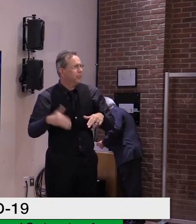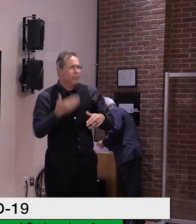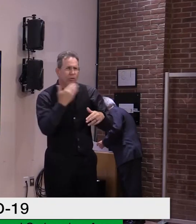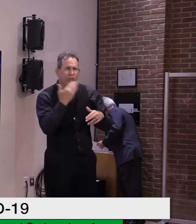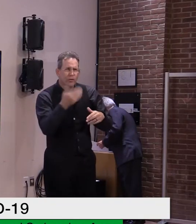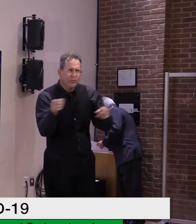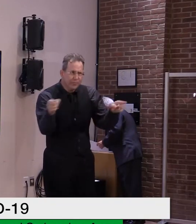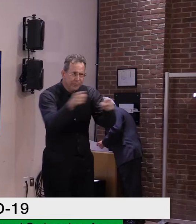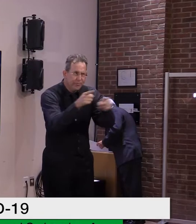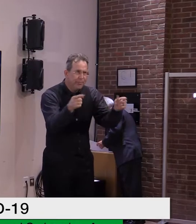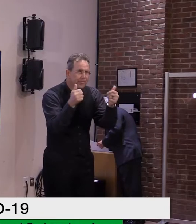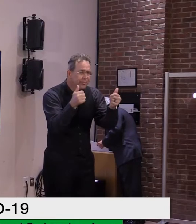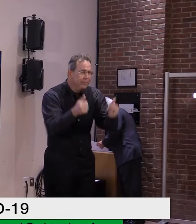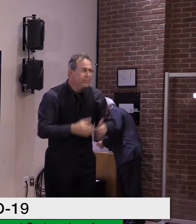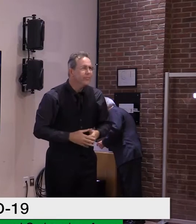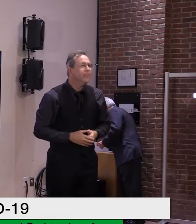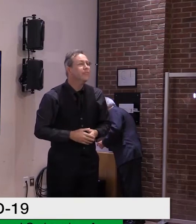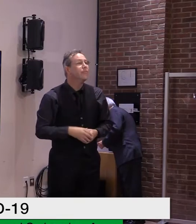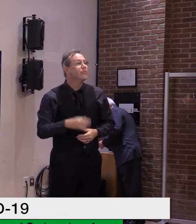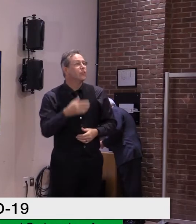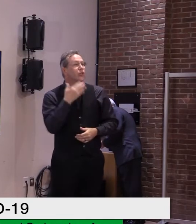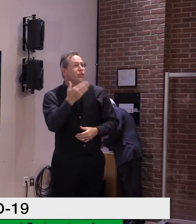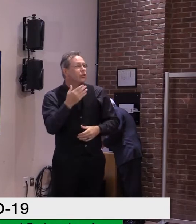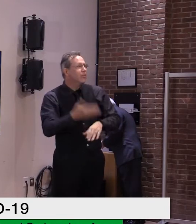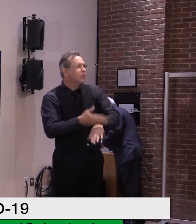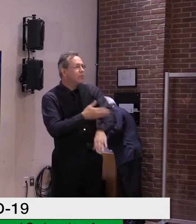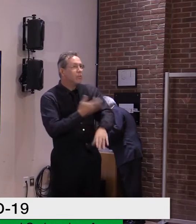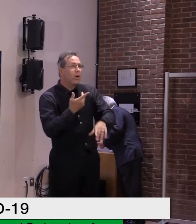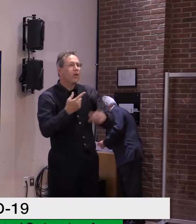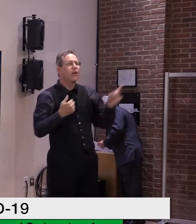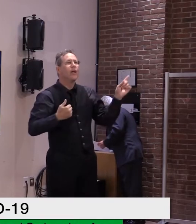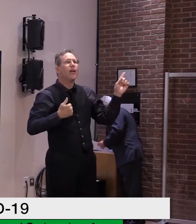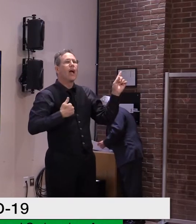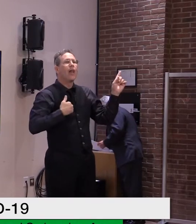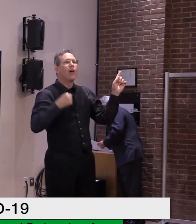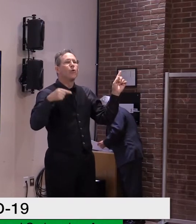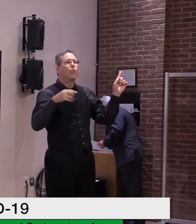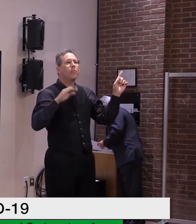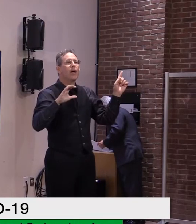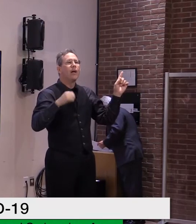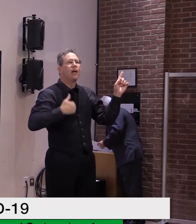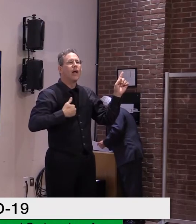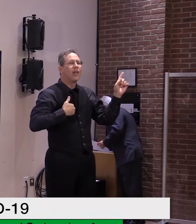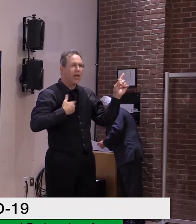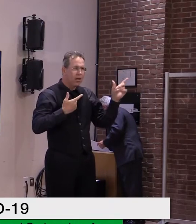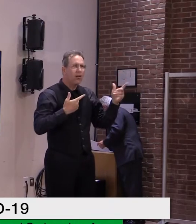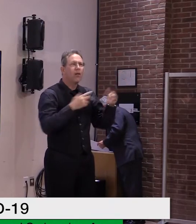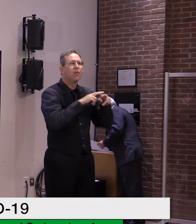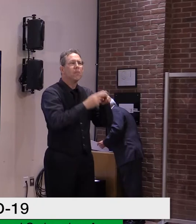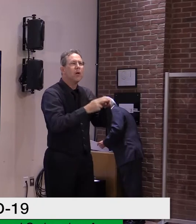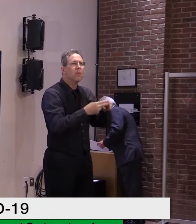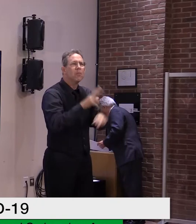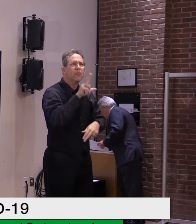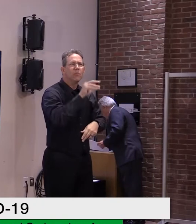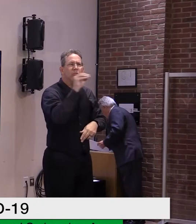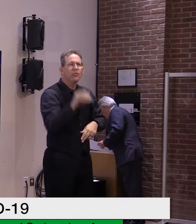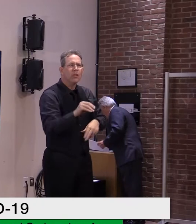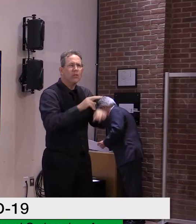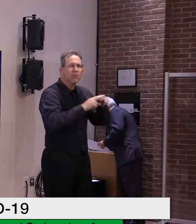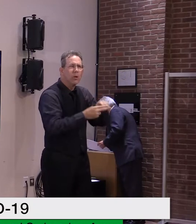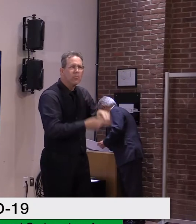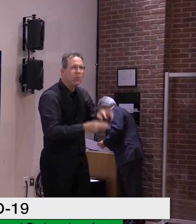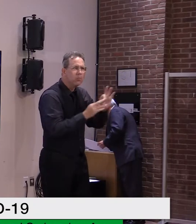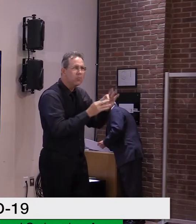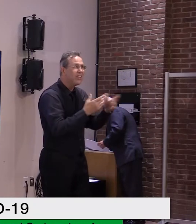Canada, and specifically in Quebec, where cases have fallen over 30% this week, and their vaccination rates continue to climb,